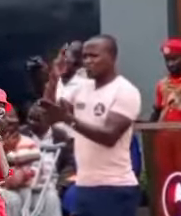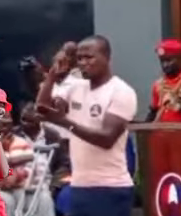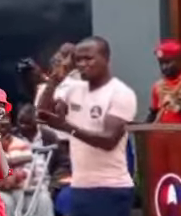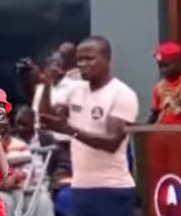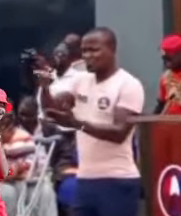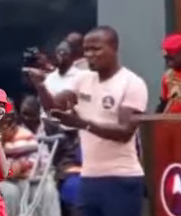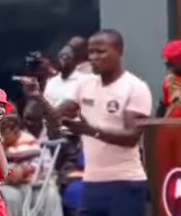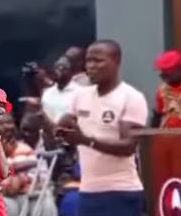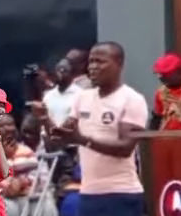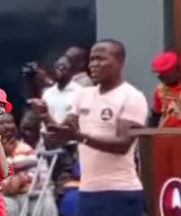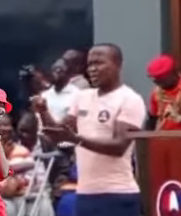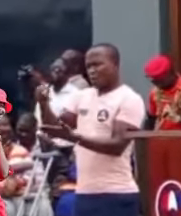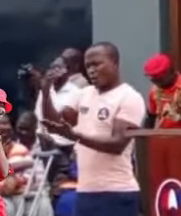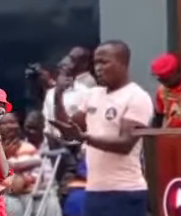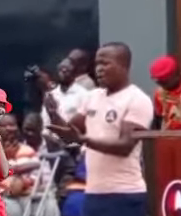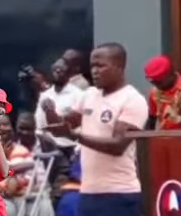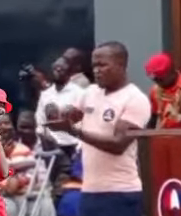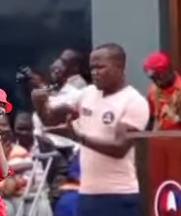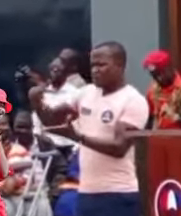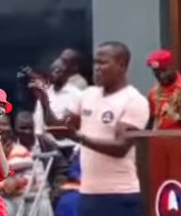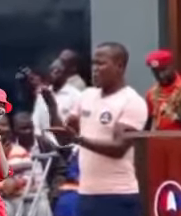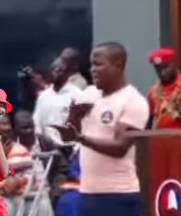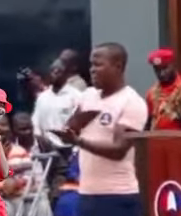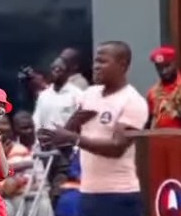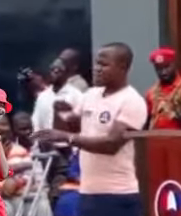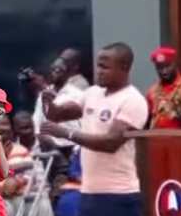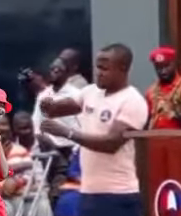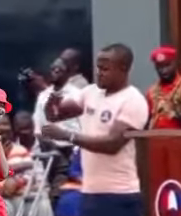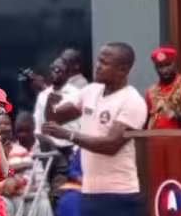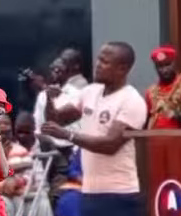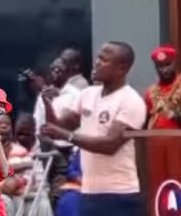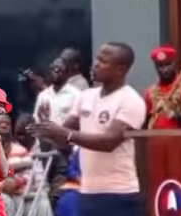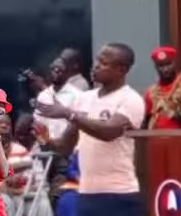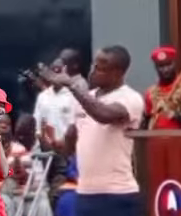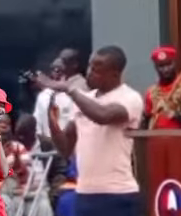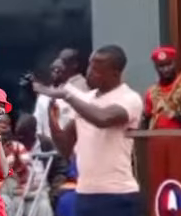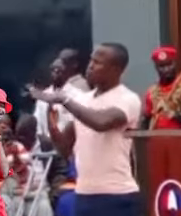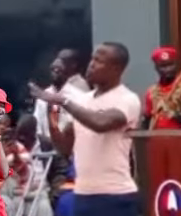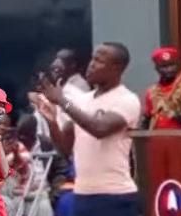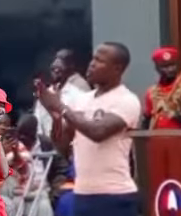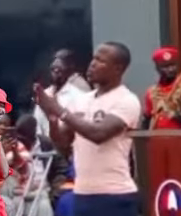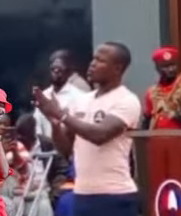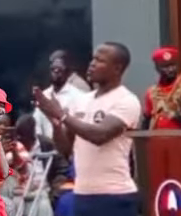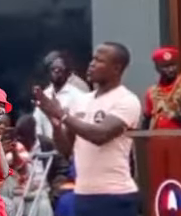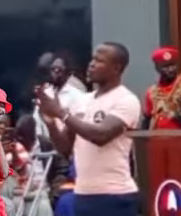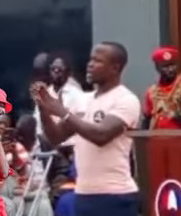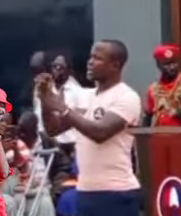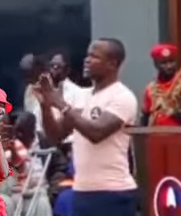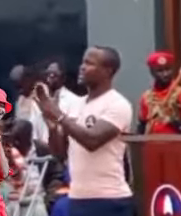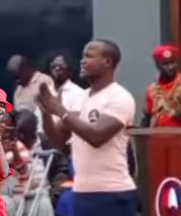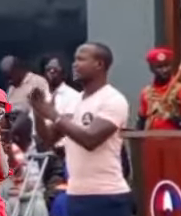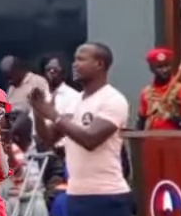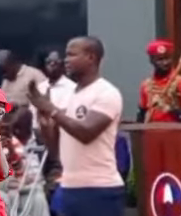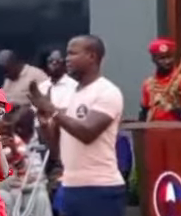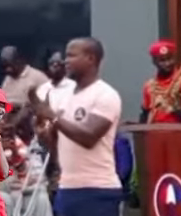that among our values, inclusiveness is top on the agenda.